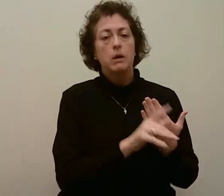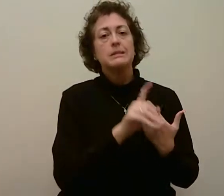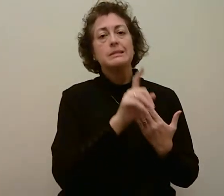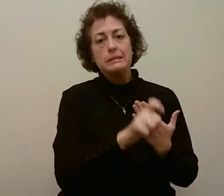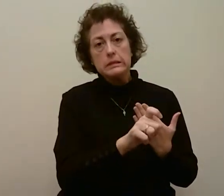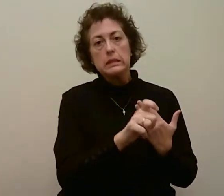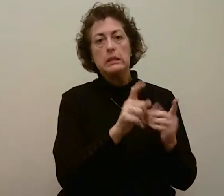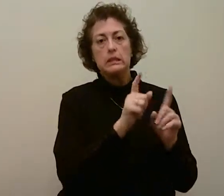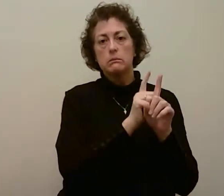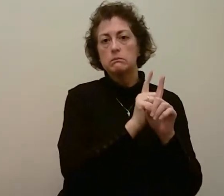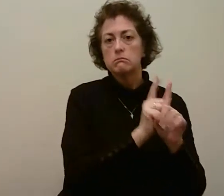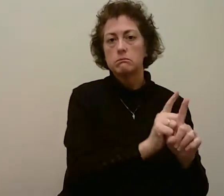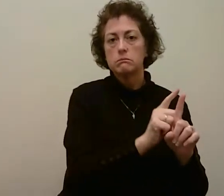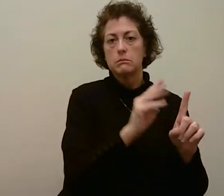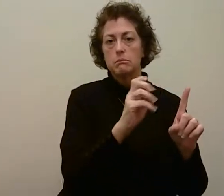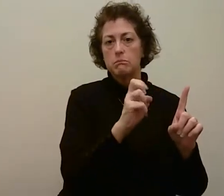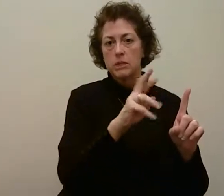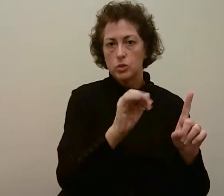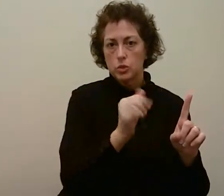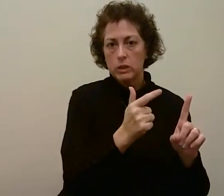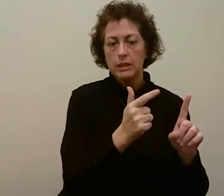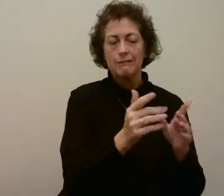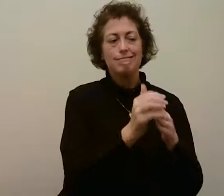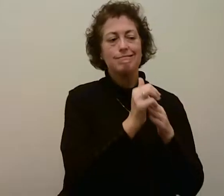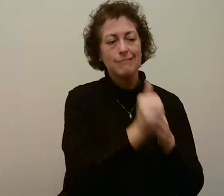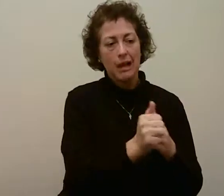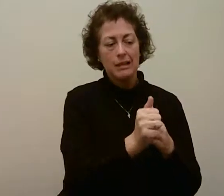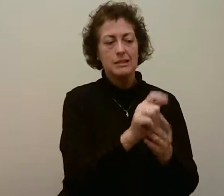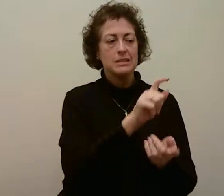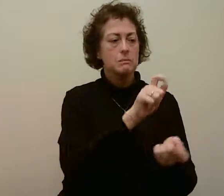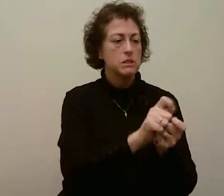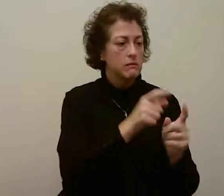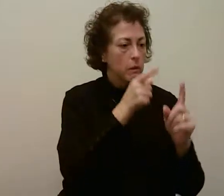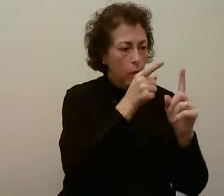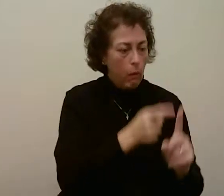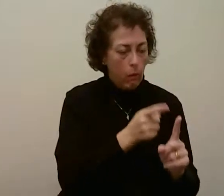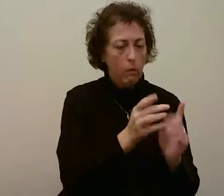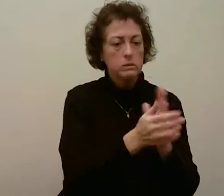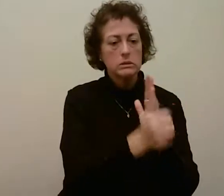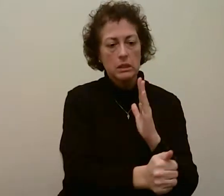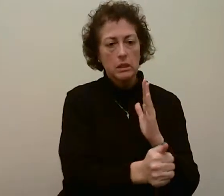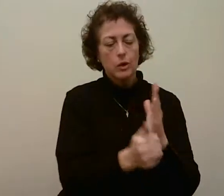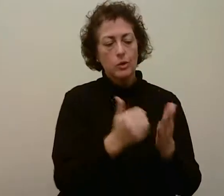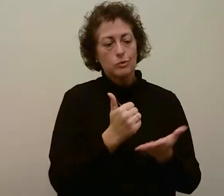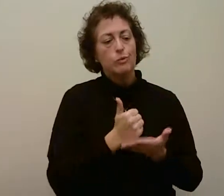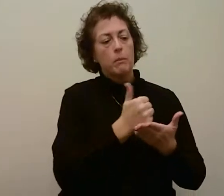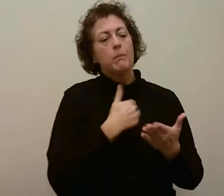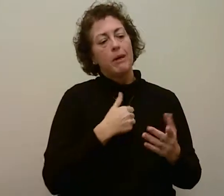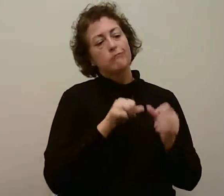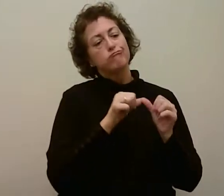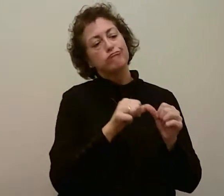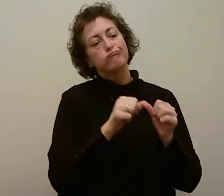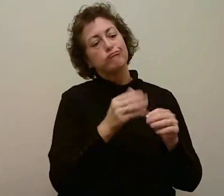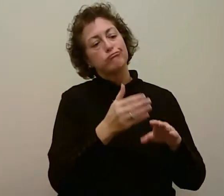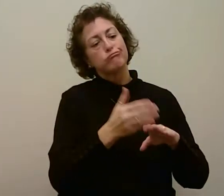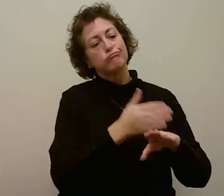guidance on specific goals and skill sets to make sure they have steady progress in the area of expertise. Now moving on to